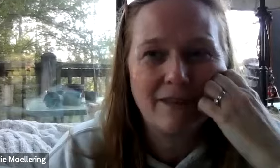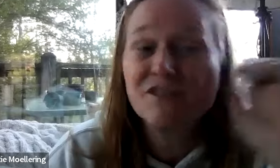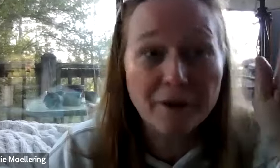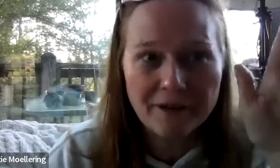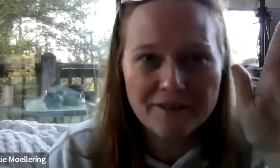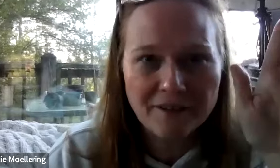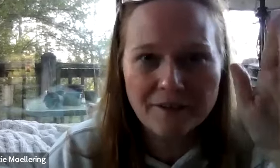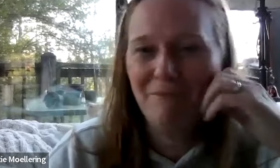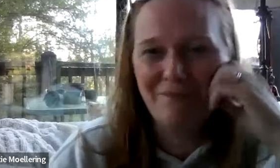It's very exciting.